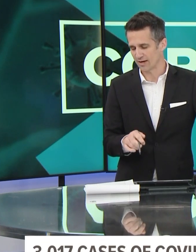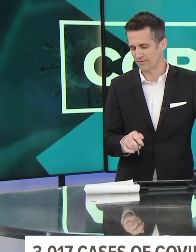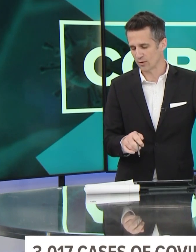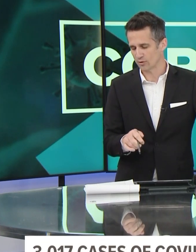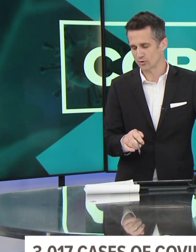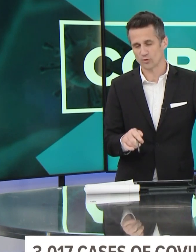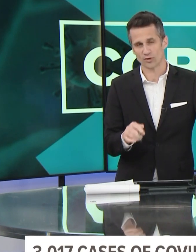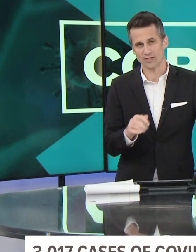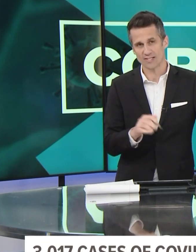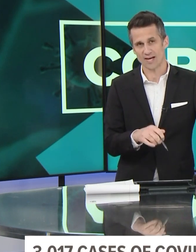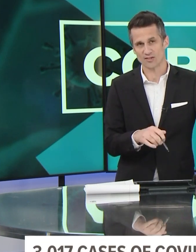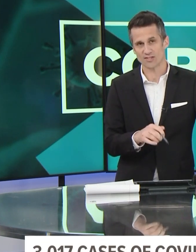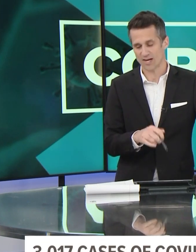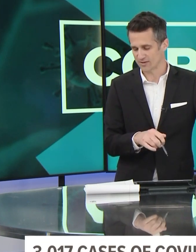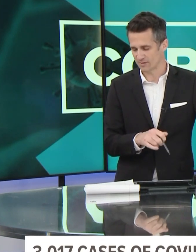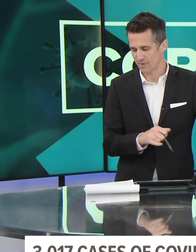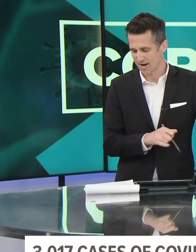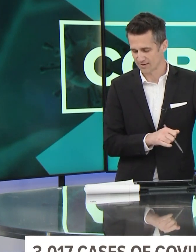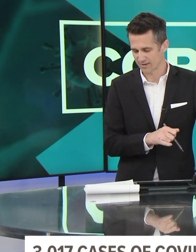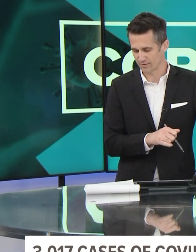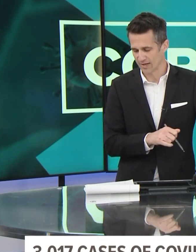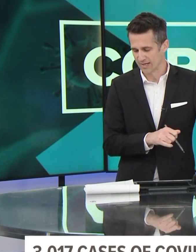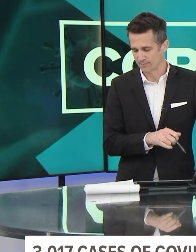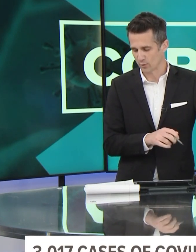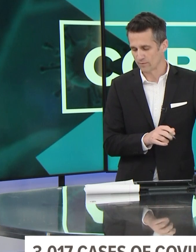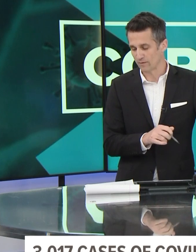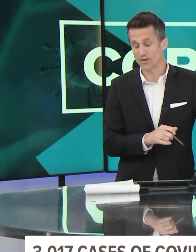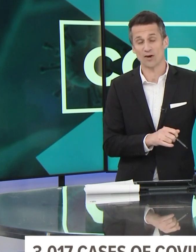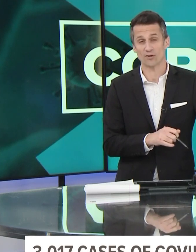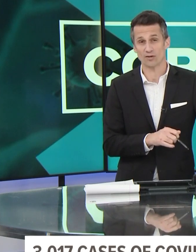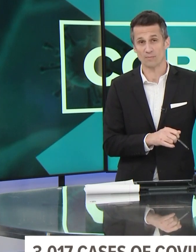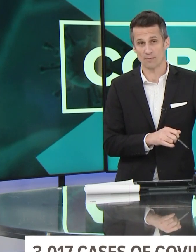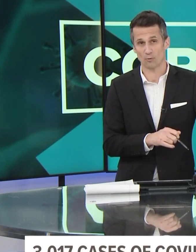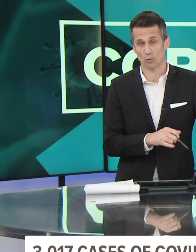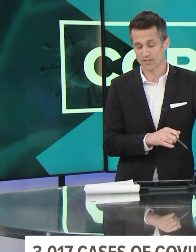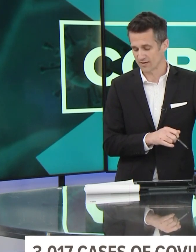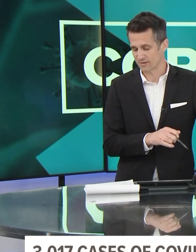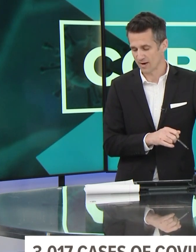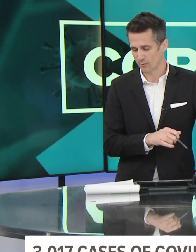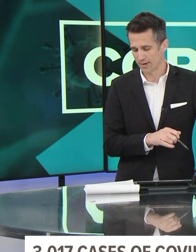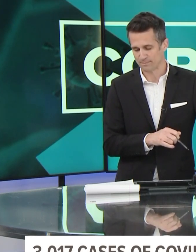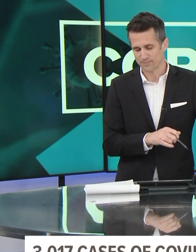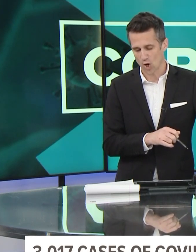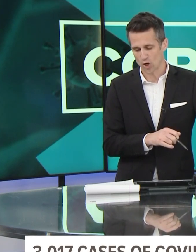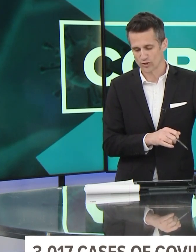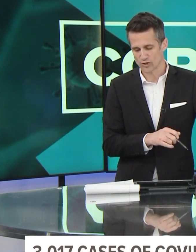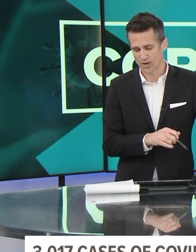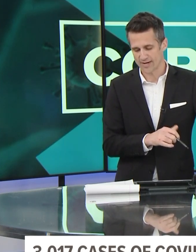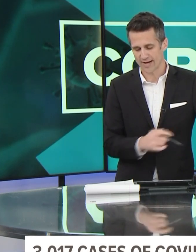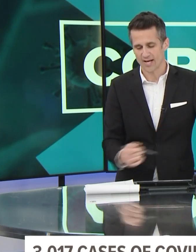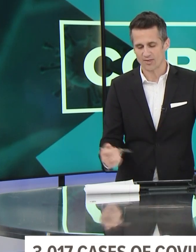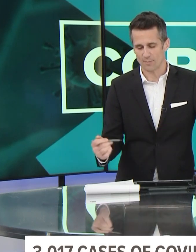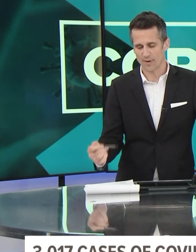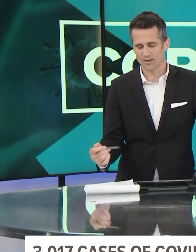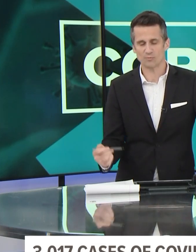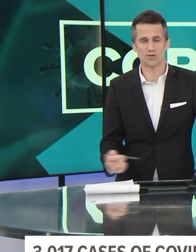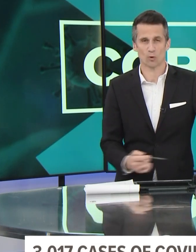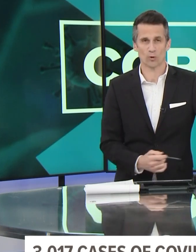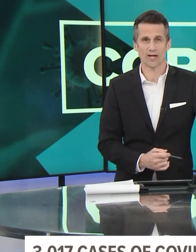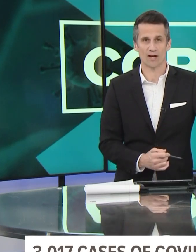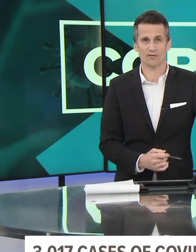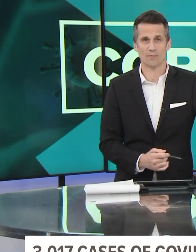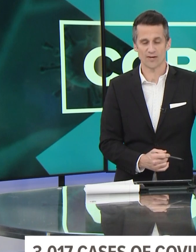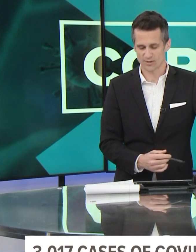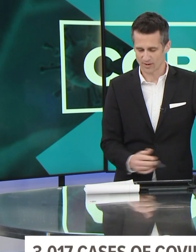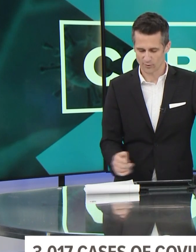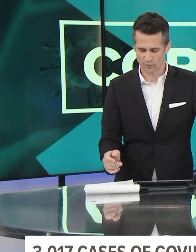1.8% of those who took the test tested positive. More than 1,500 people were tested, by the way, on Sunday. The biggest